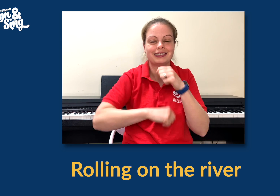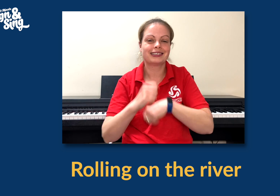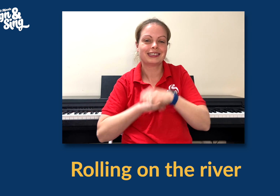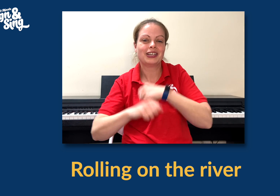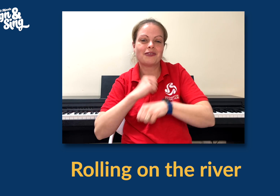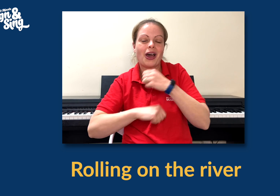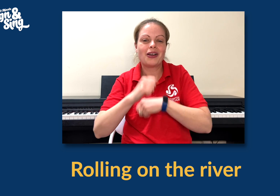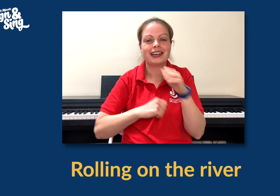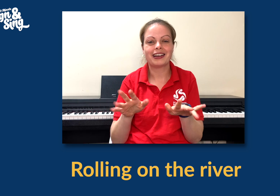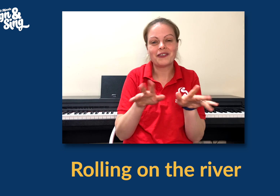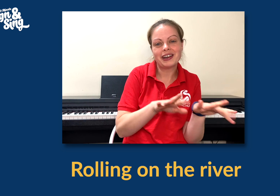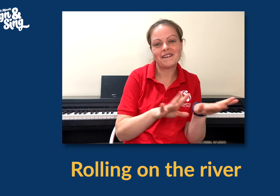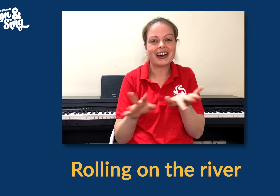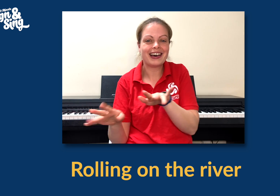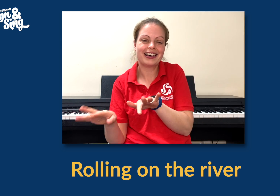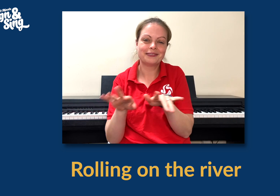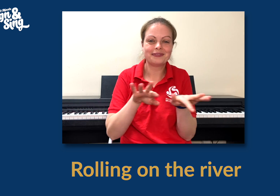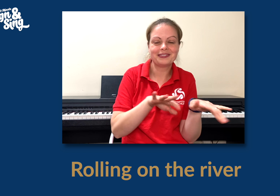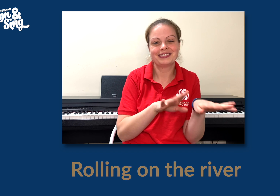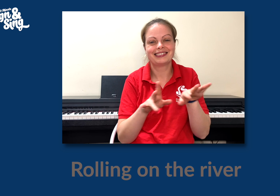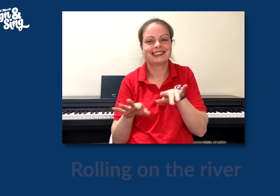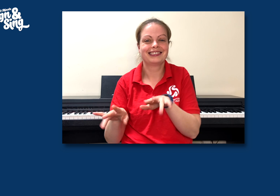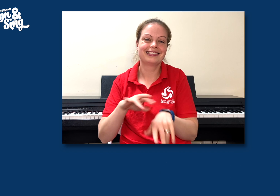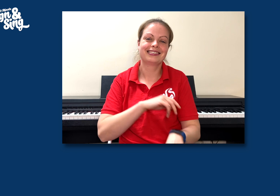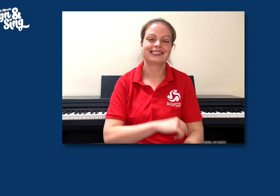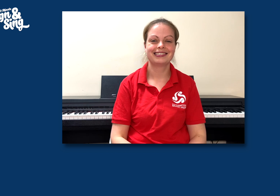rolling, rolling on the river.